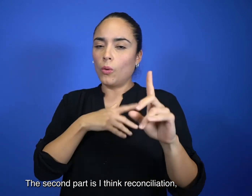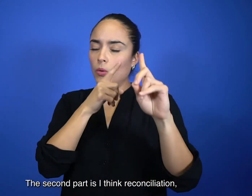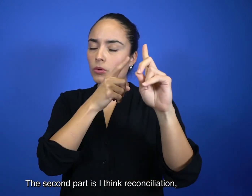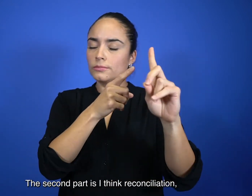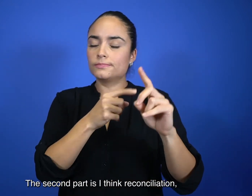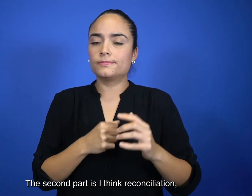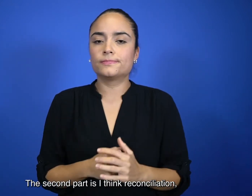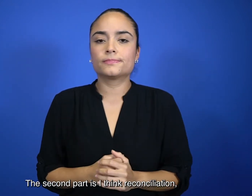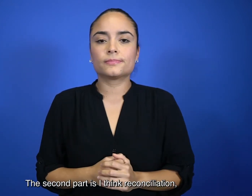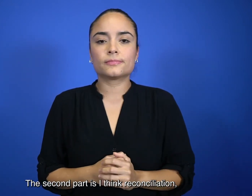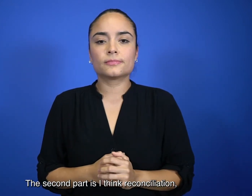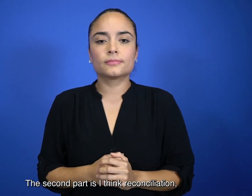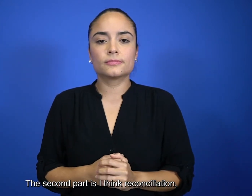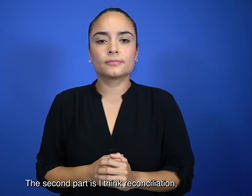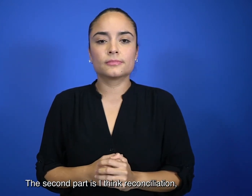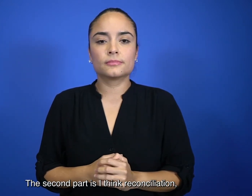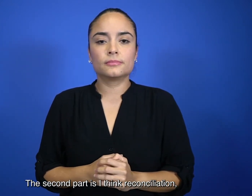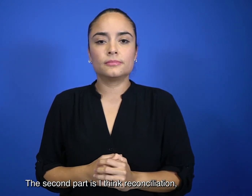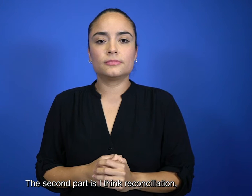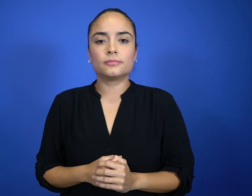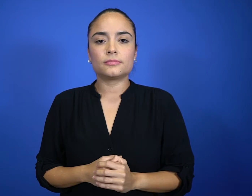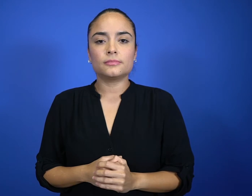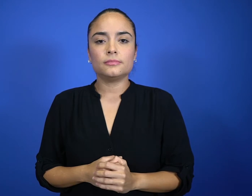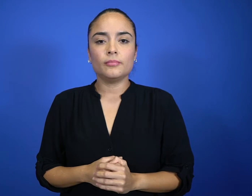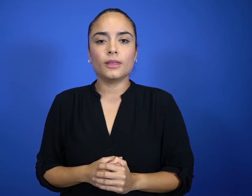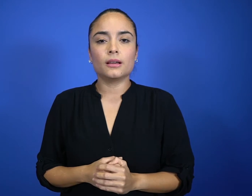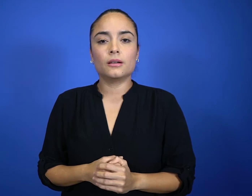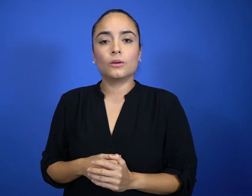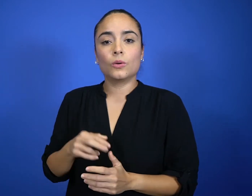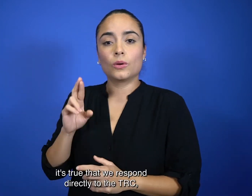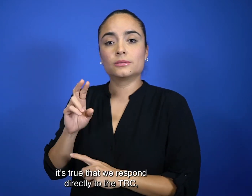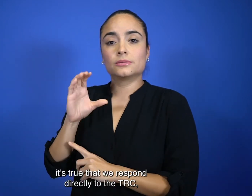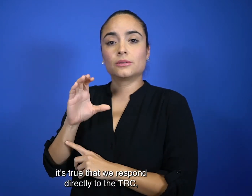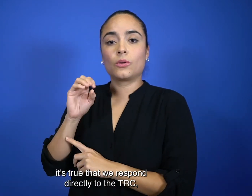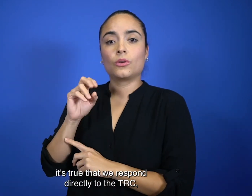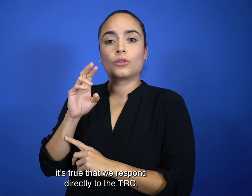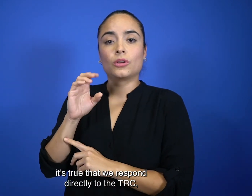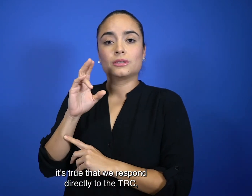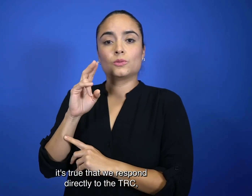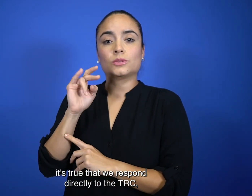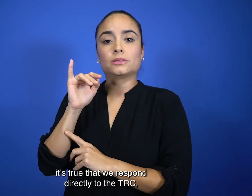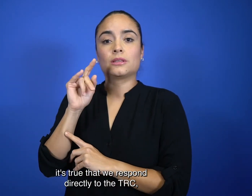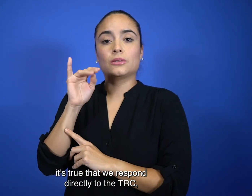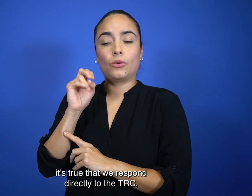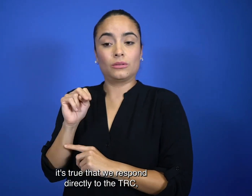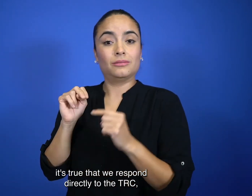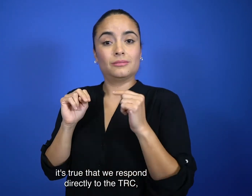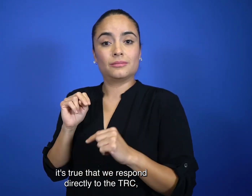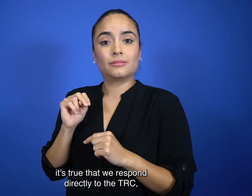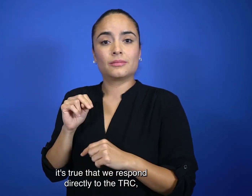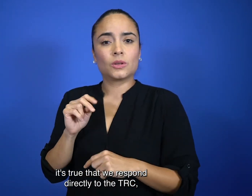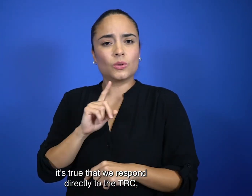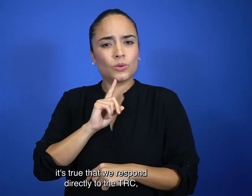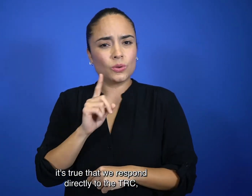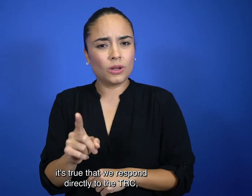part is, I think, reconciliation. It's true that we respond directly to the